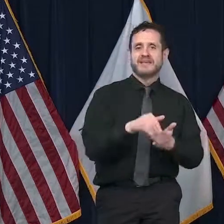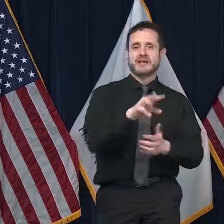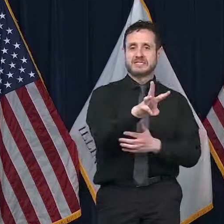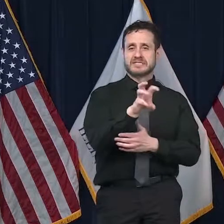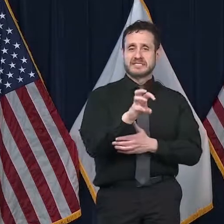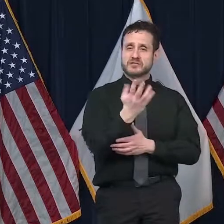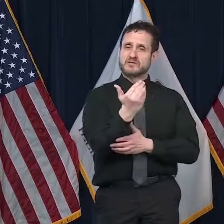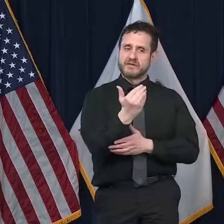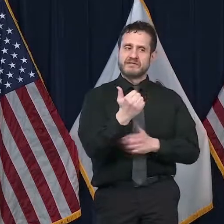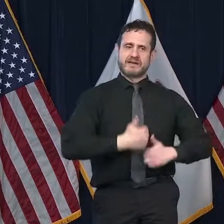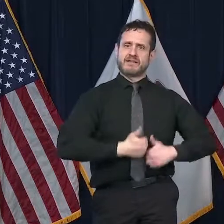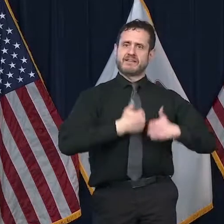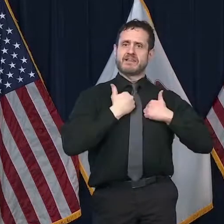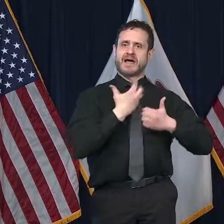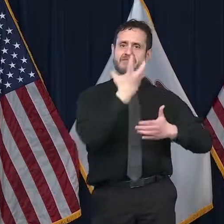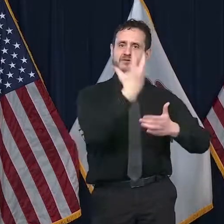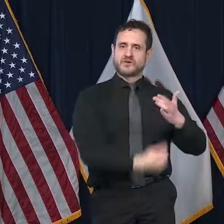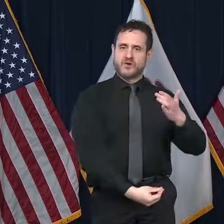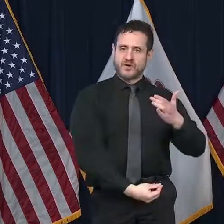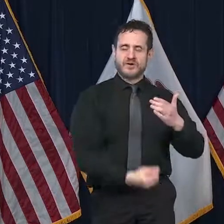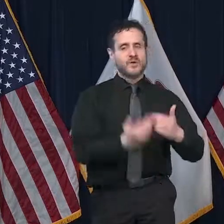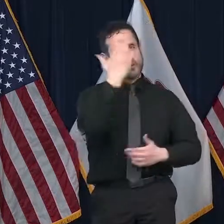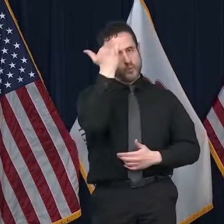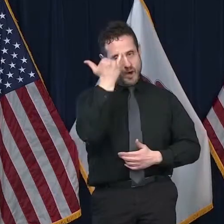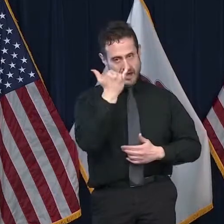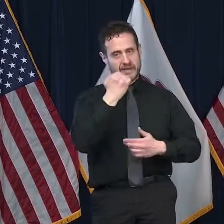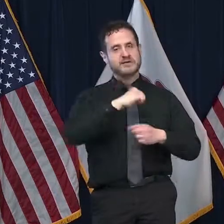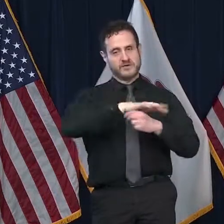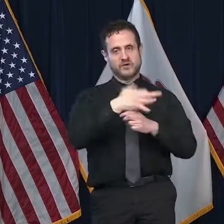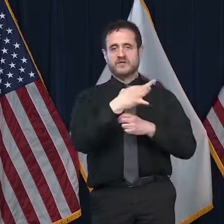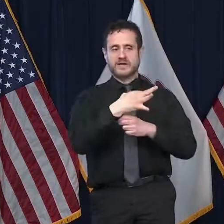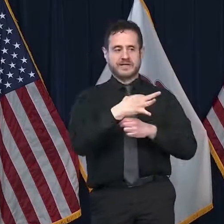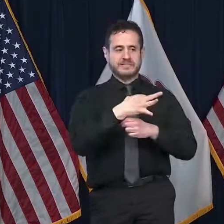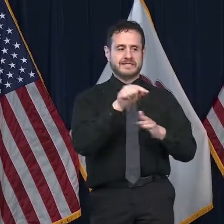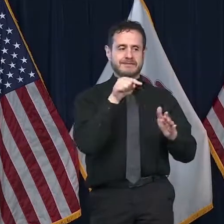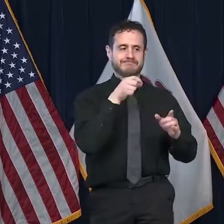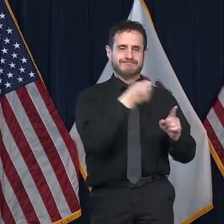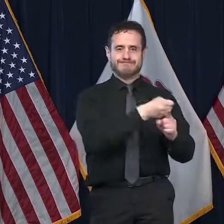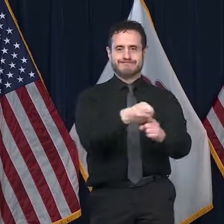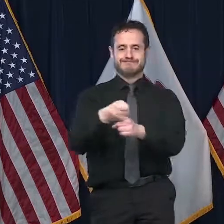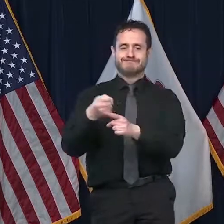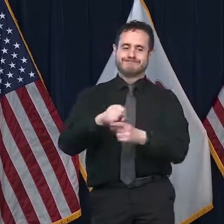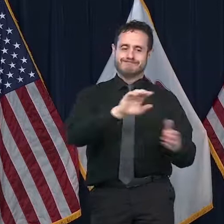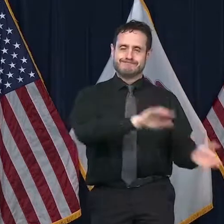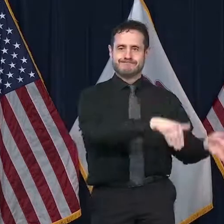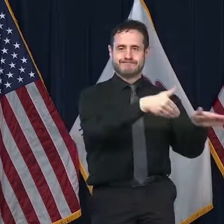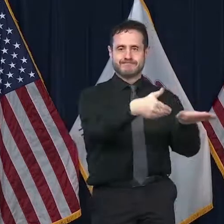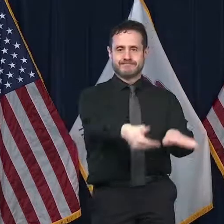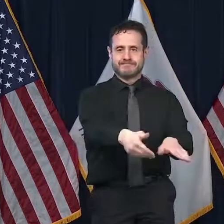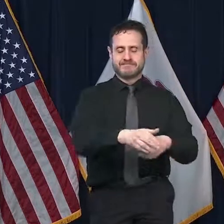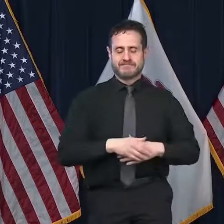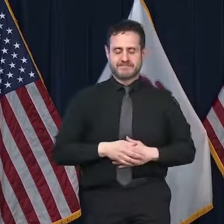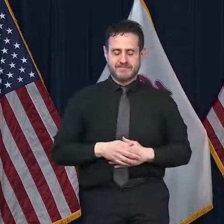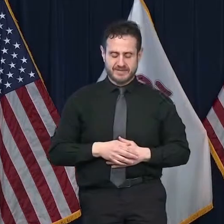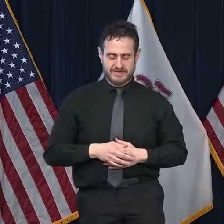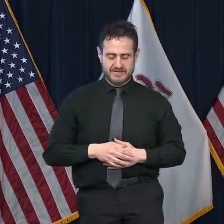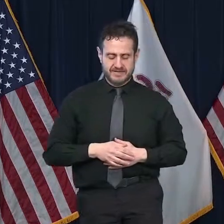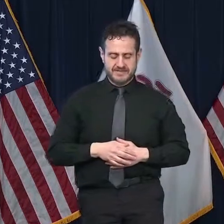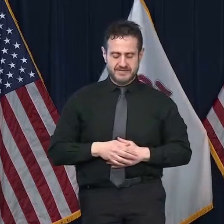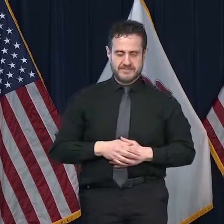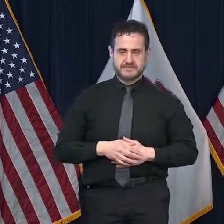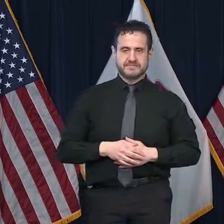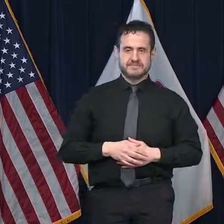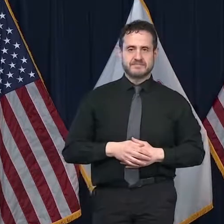18,615 lives lost to COVID-19. Regarding the 7,000